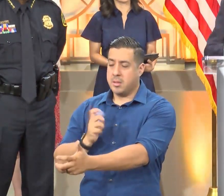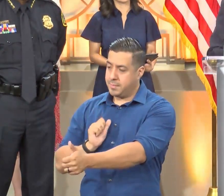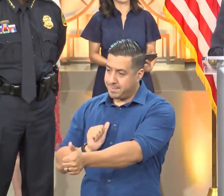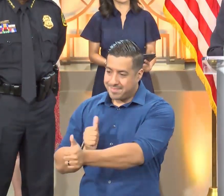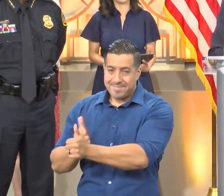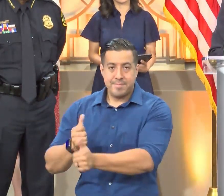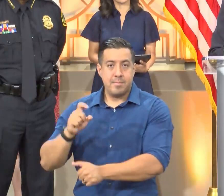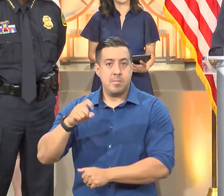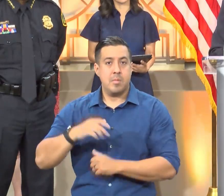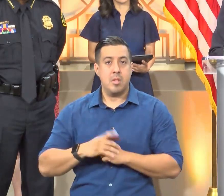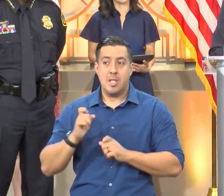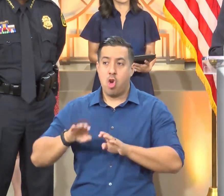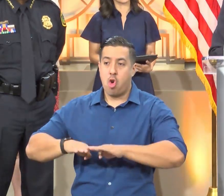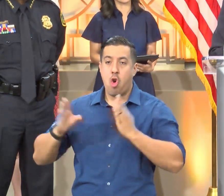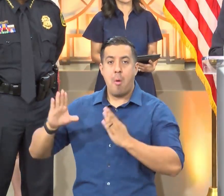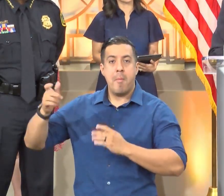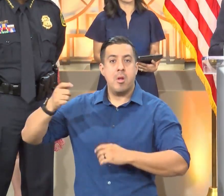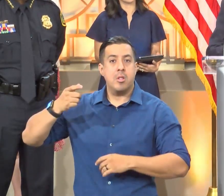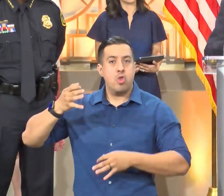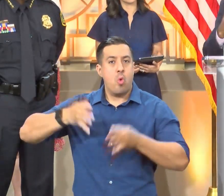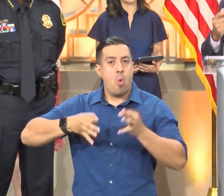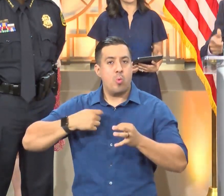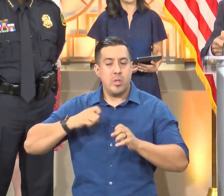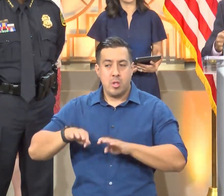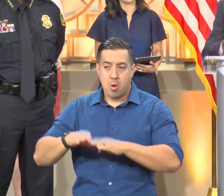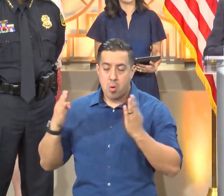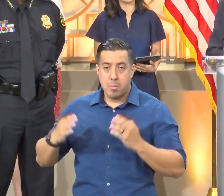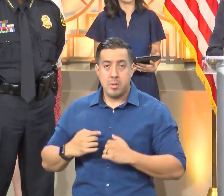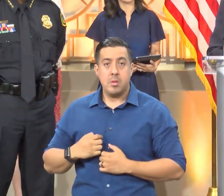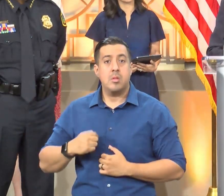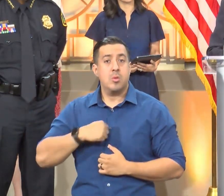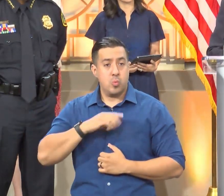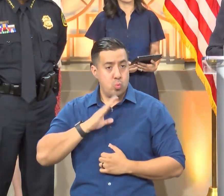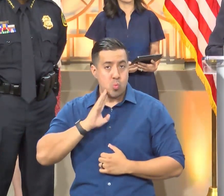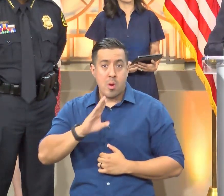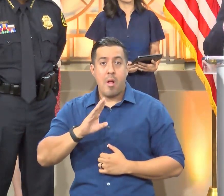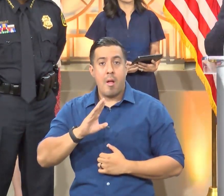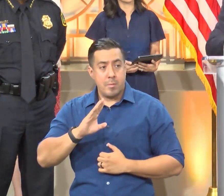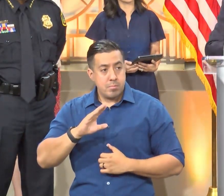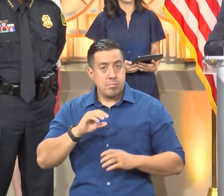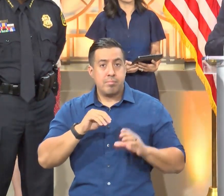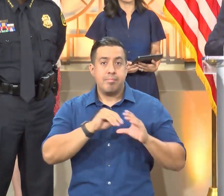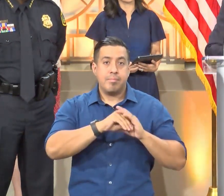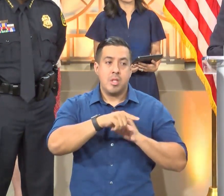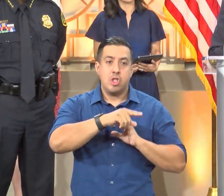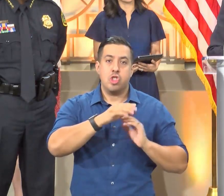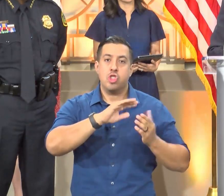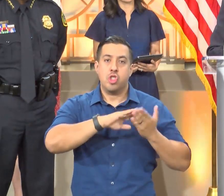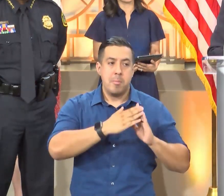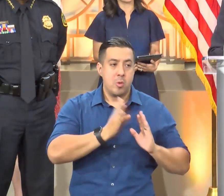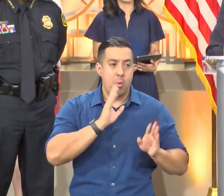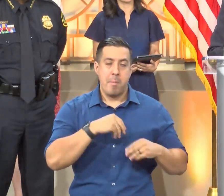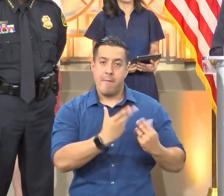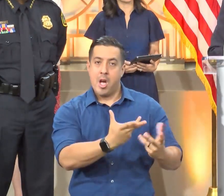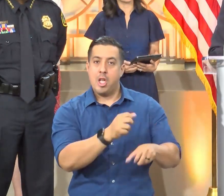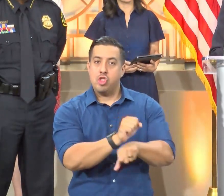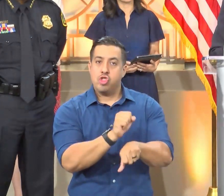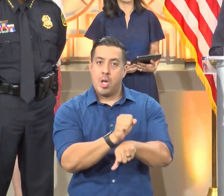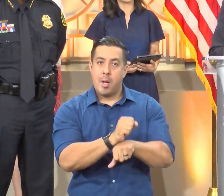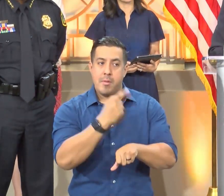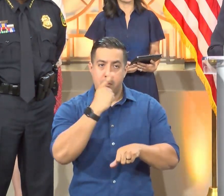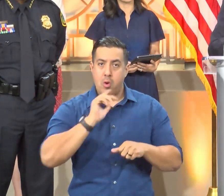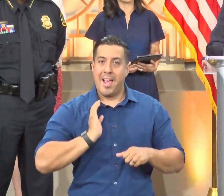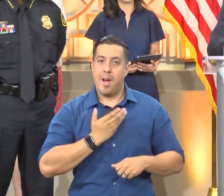up our courts, okay? We'll invest in the community. We'll provide jobs for people in our